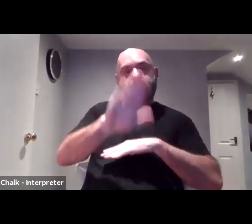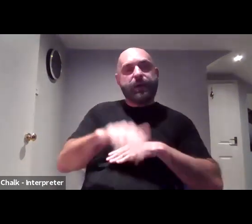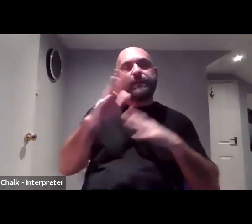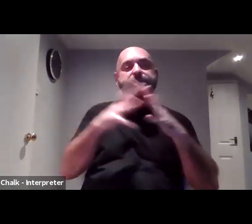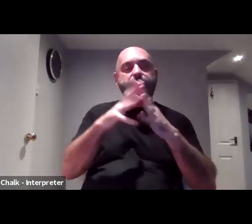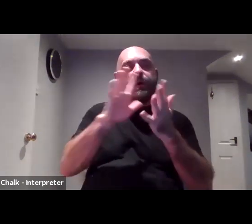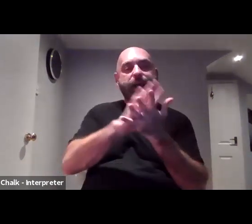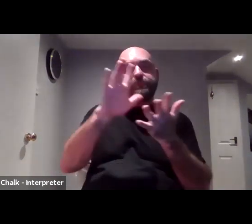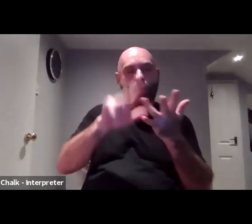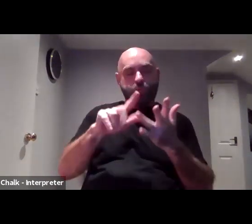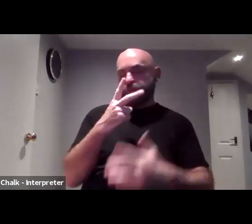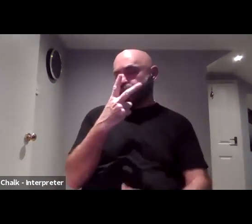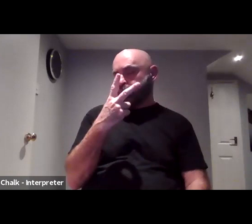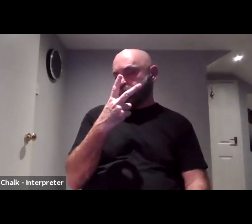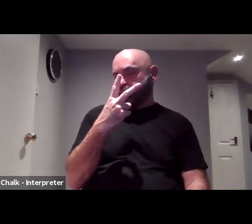in 2005.